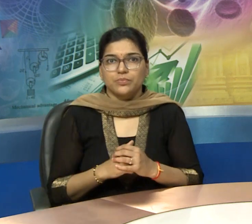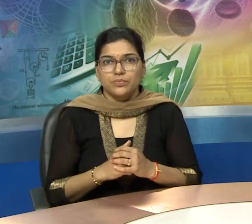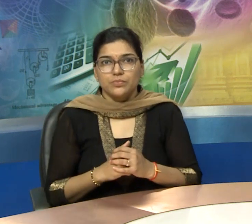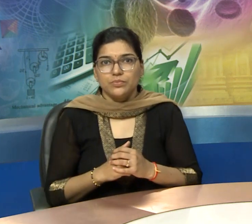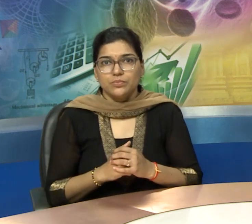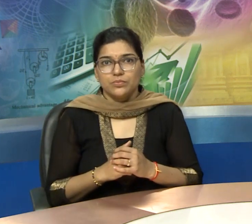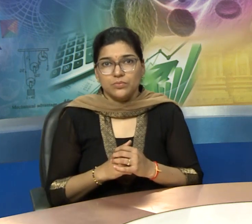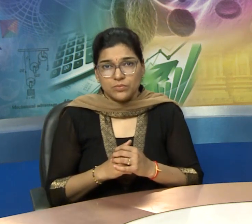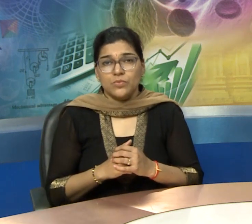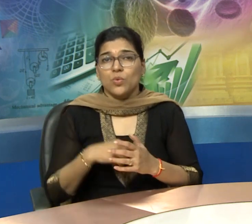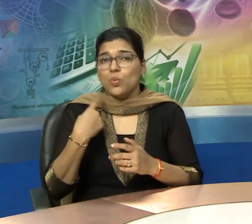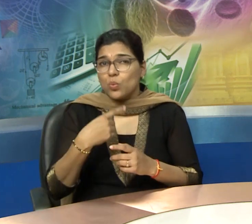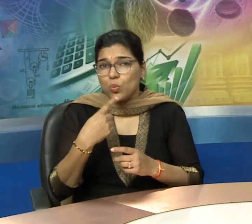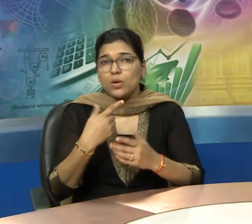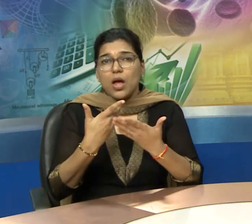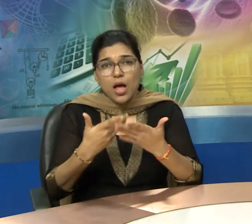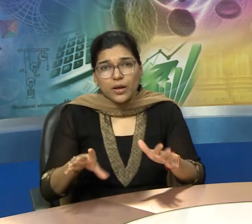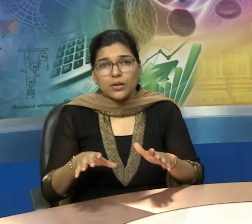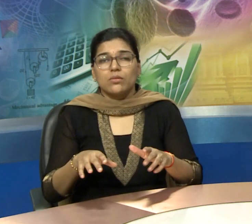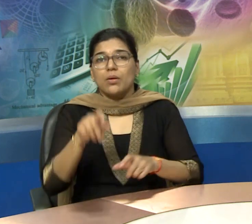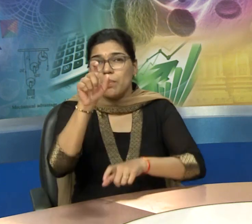services and other social awareness programs